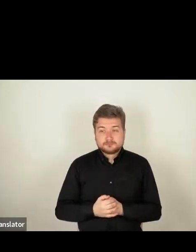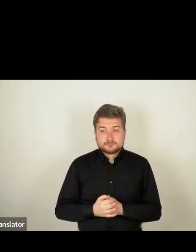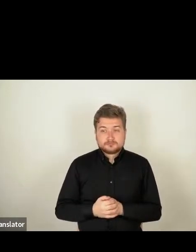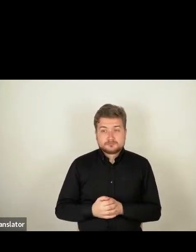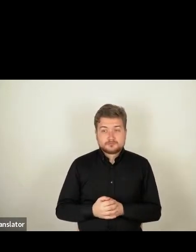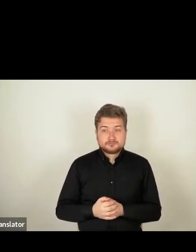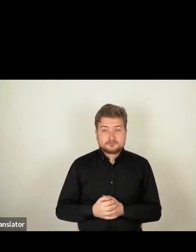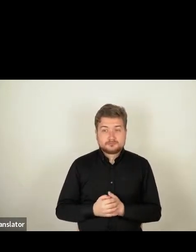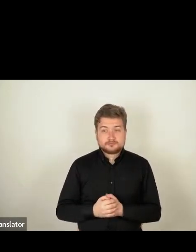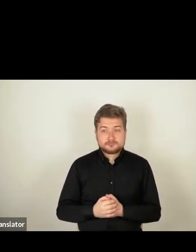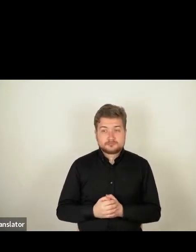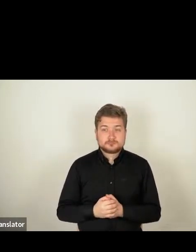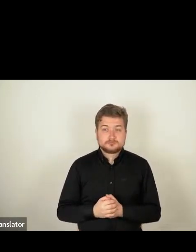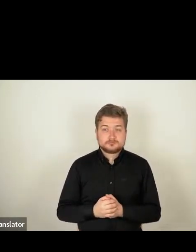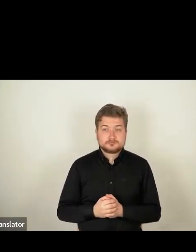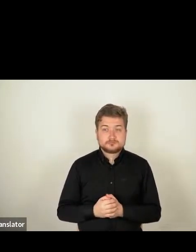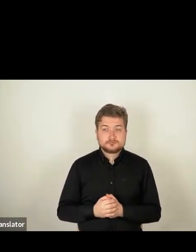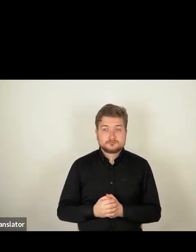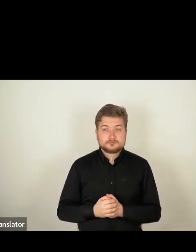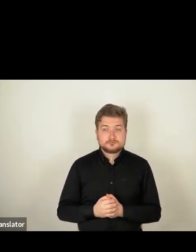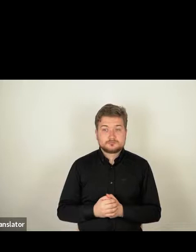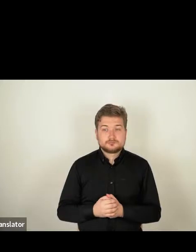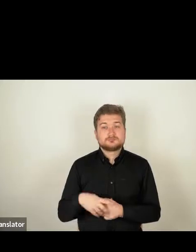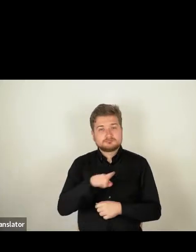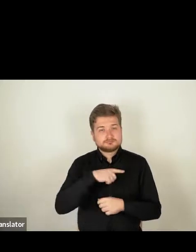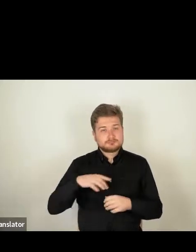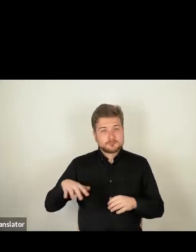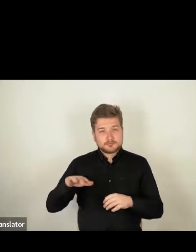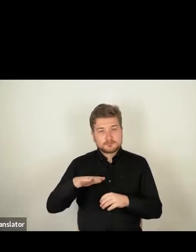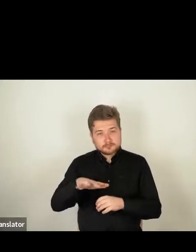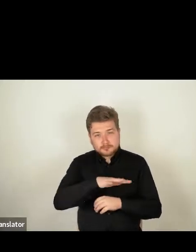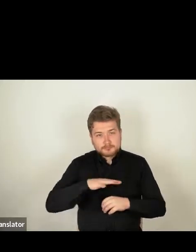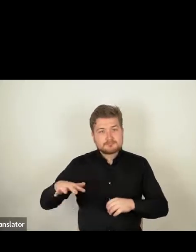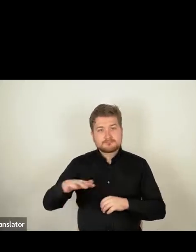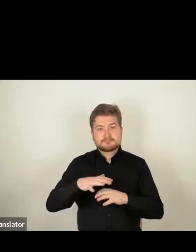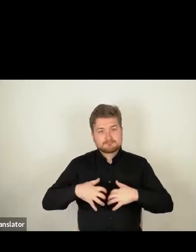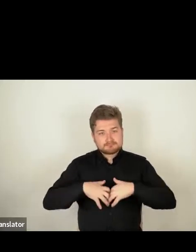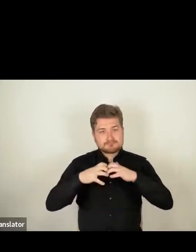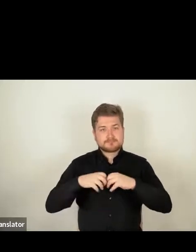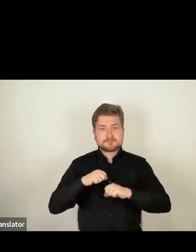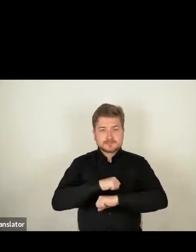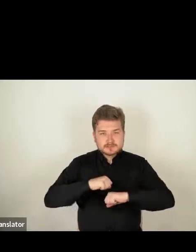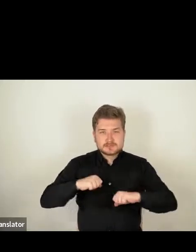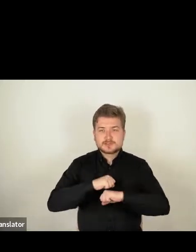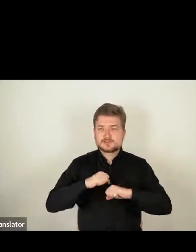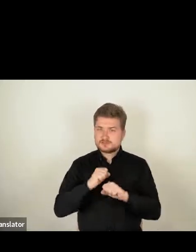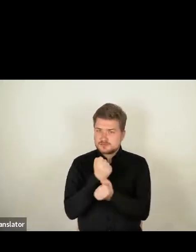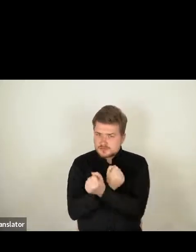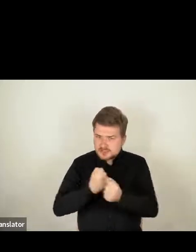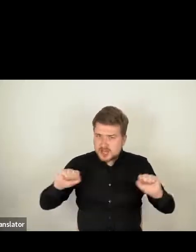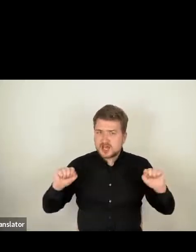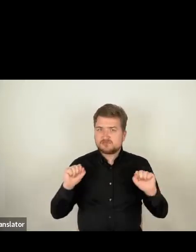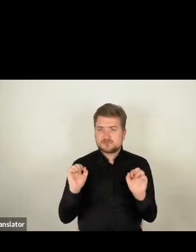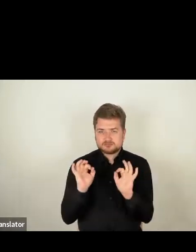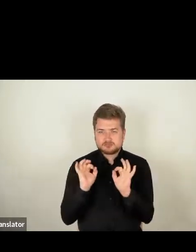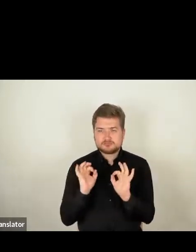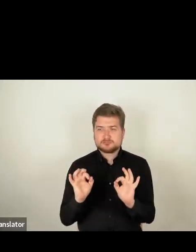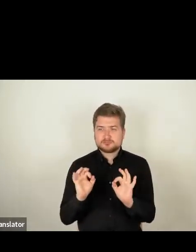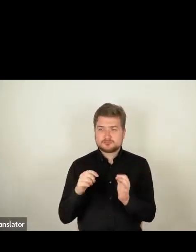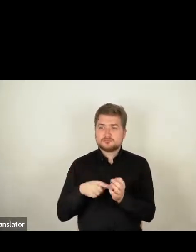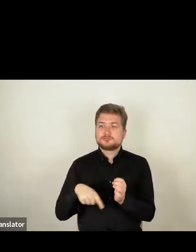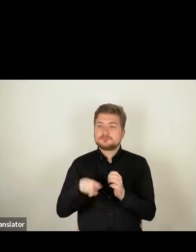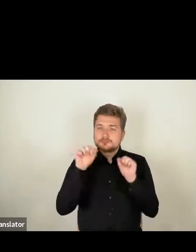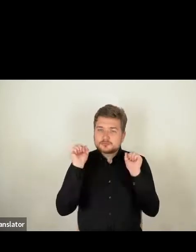the parliament. Gender transformation is possible only if we are ready to learn, raise awareness, work with our biases,